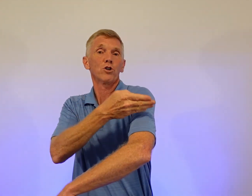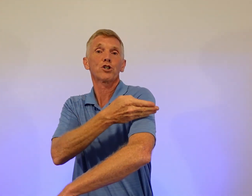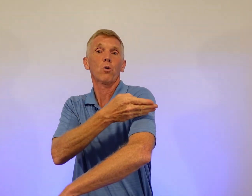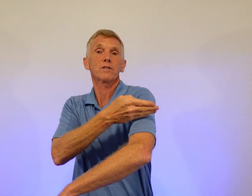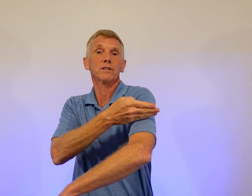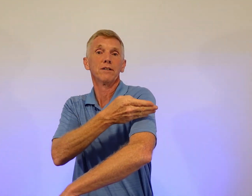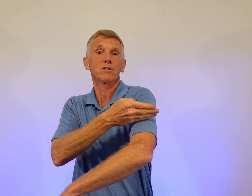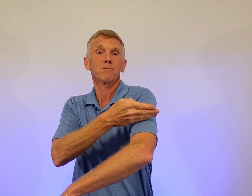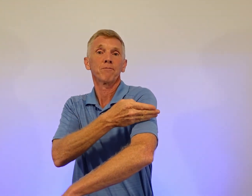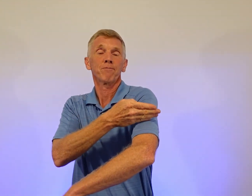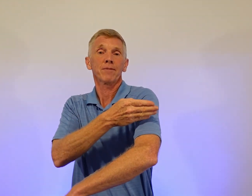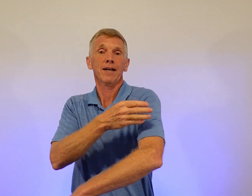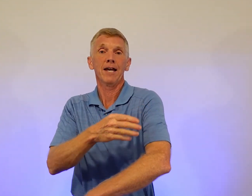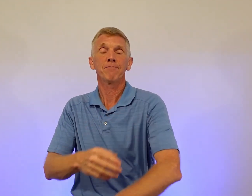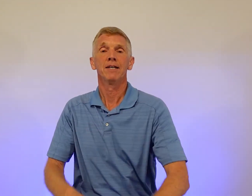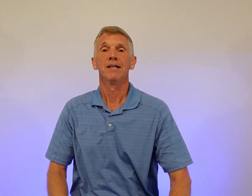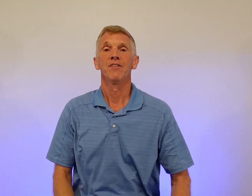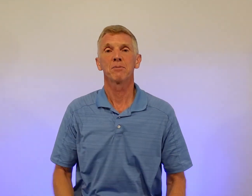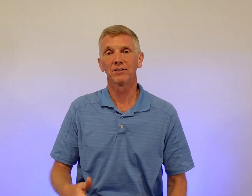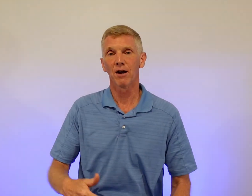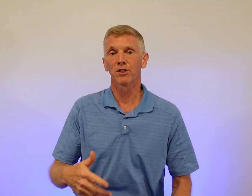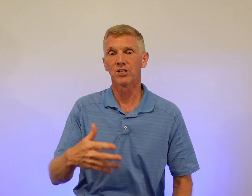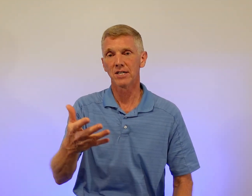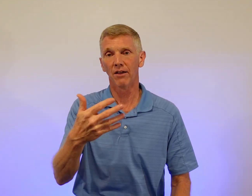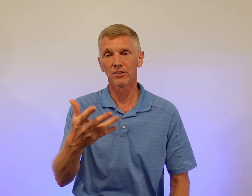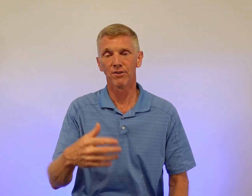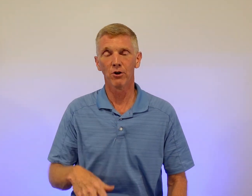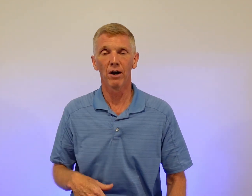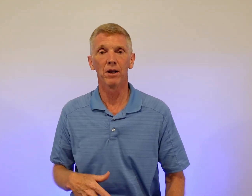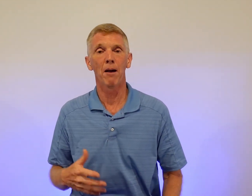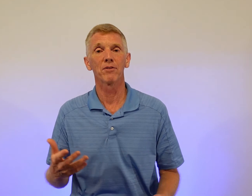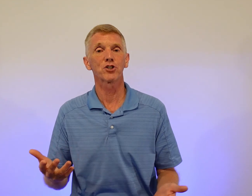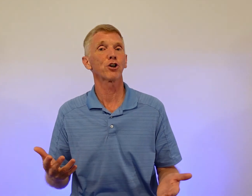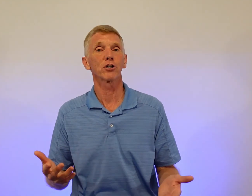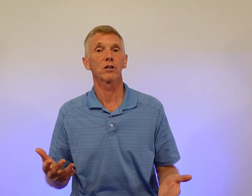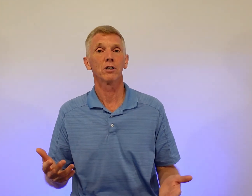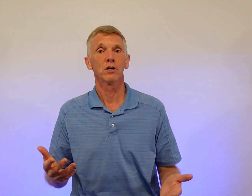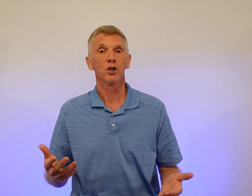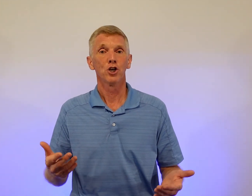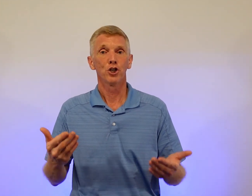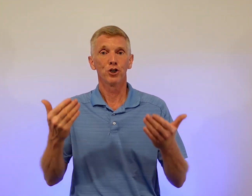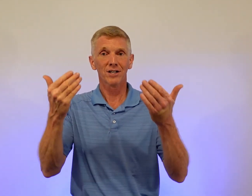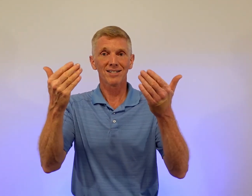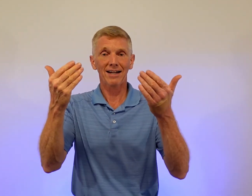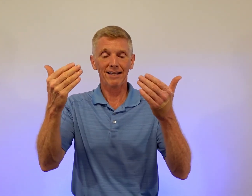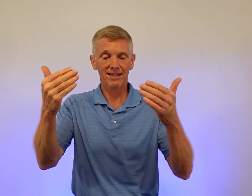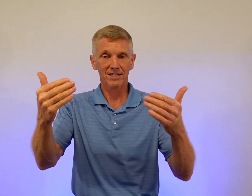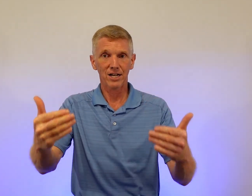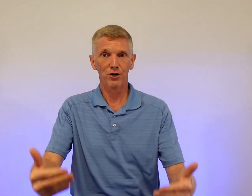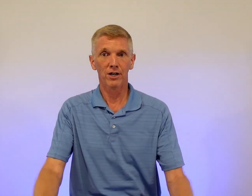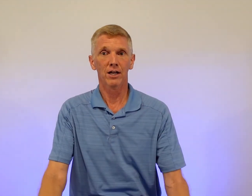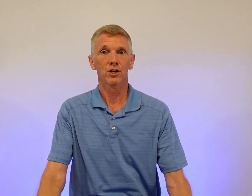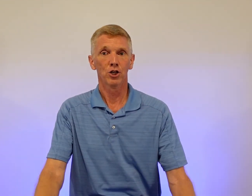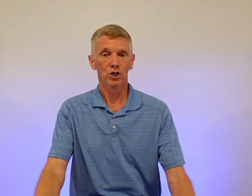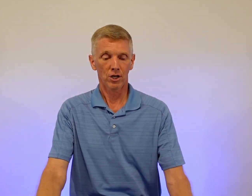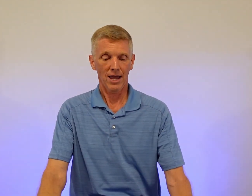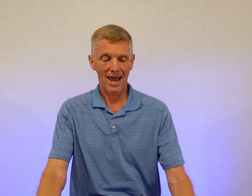short sleeves. Okay, those will be a little tougher to see on this video here, but how about the skirt? You're going to sign like this and you're going to, at